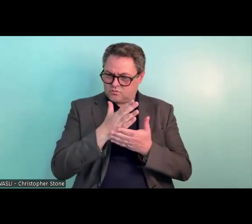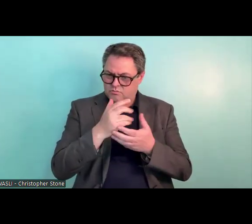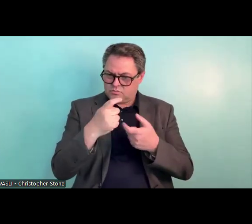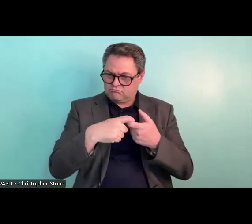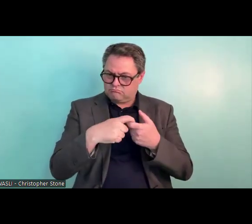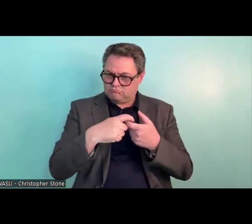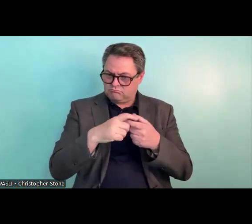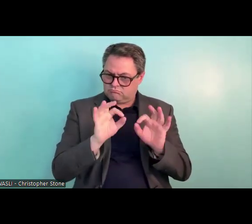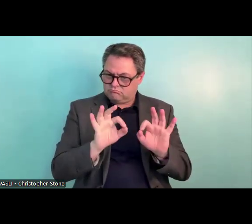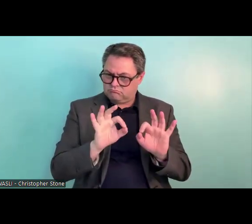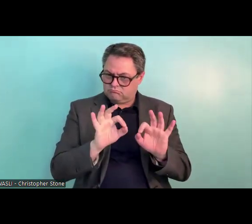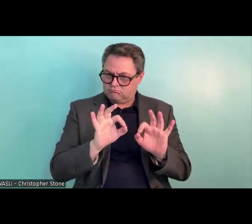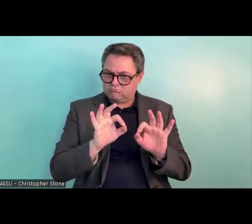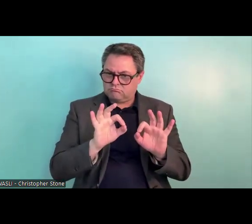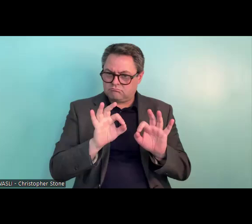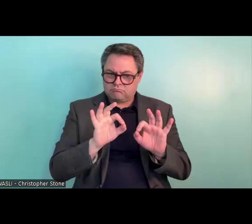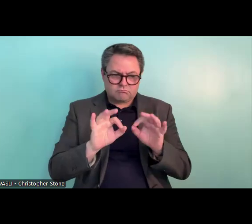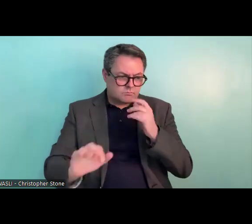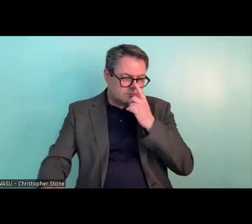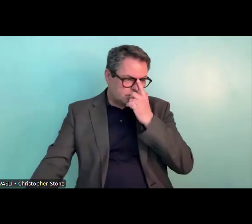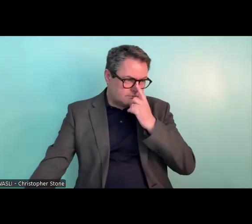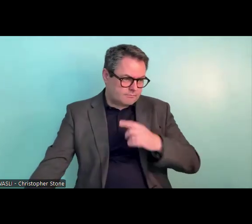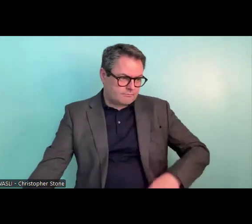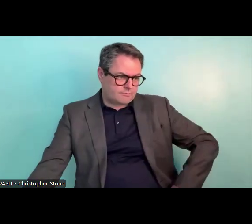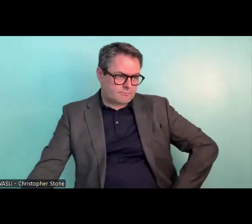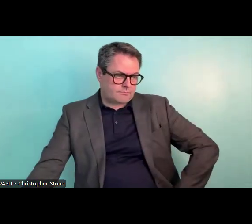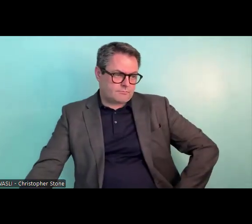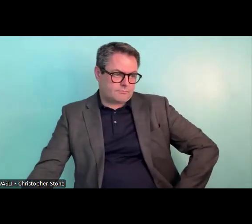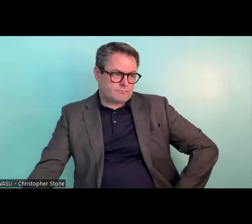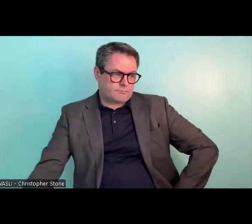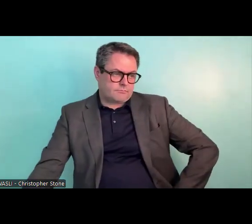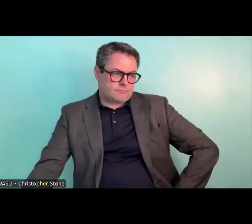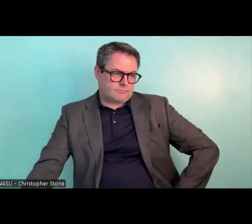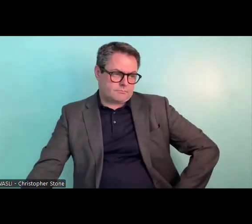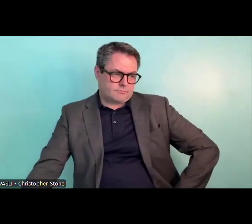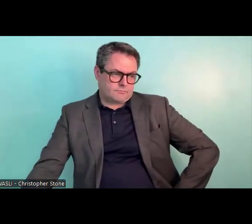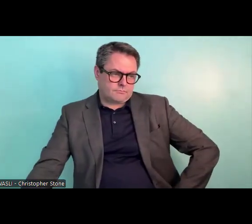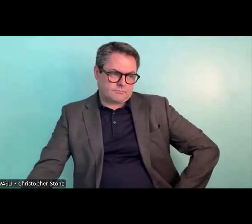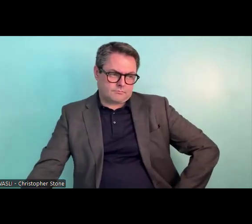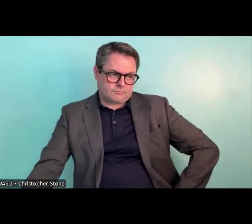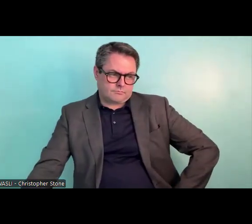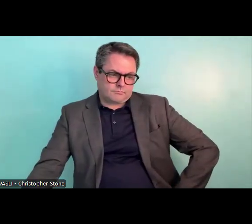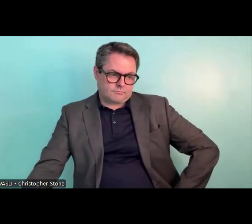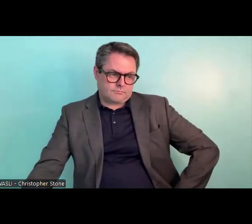So that will bring us up to 27 members who have voting rights, I believe, with Tamilis.